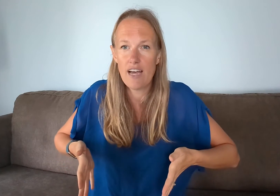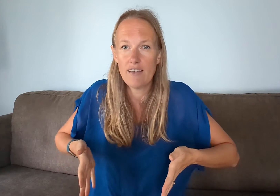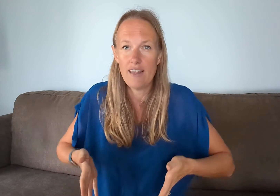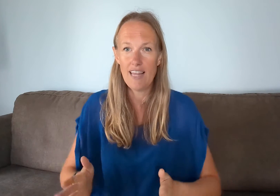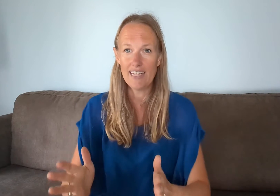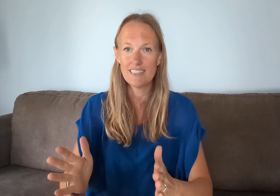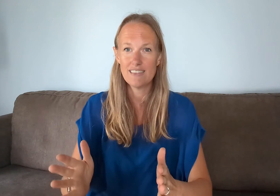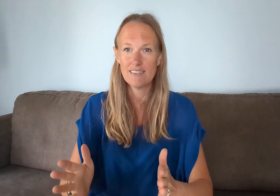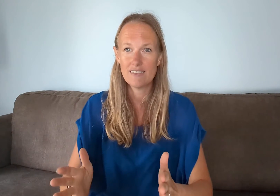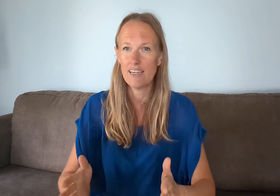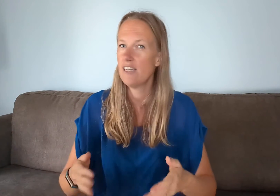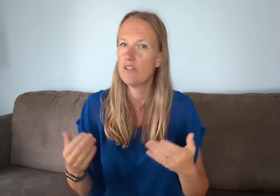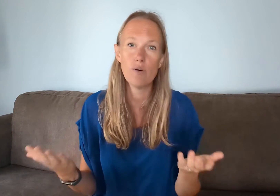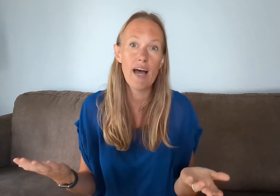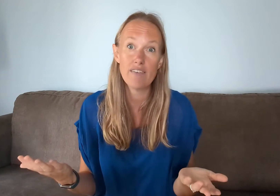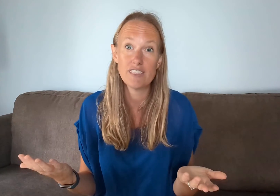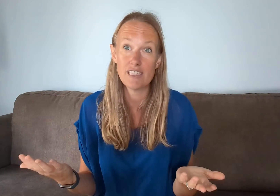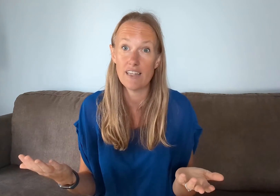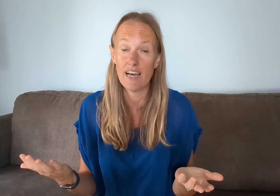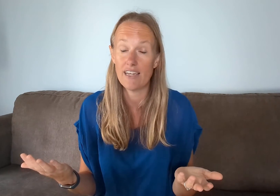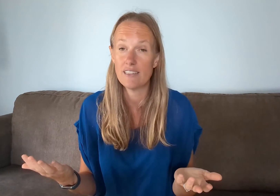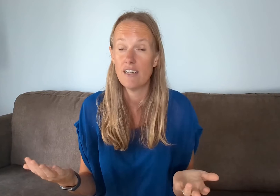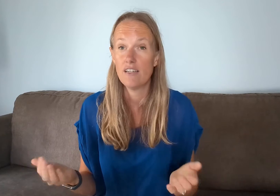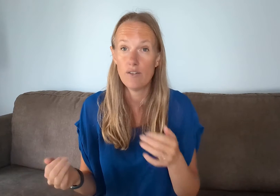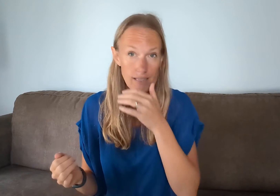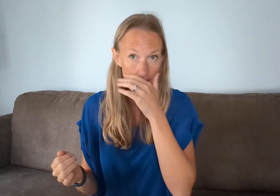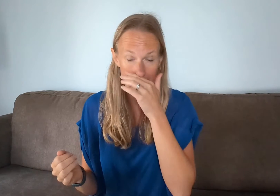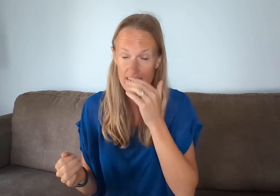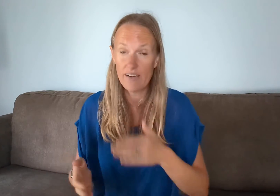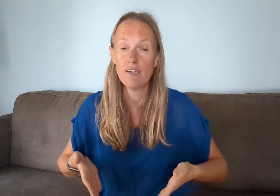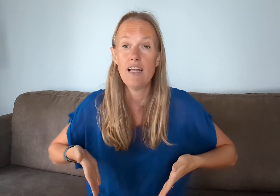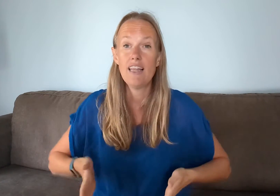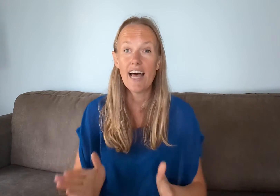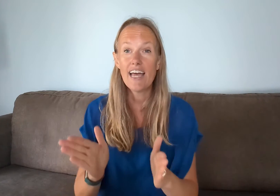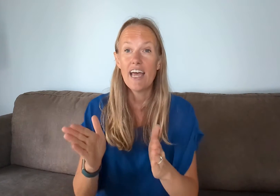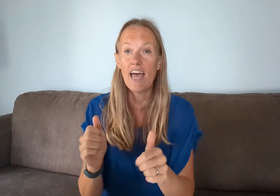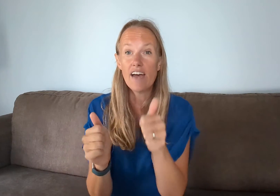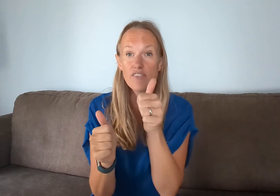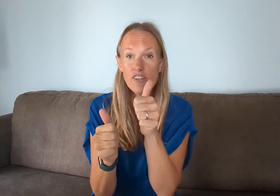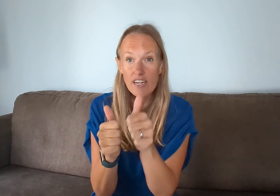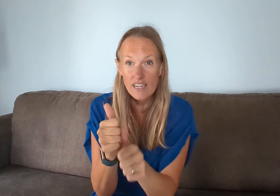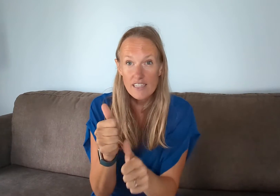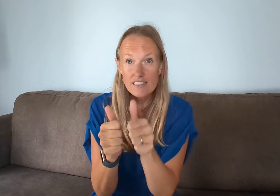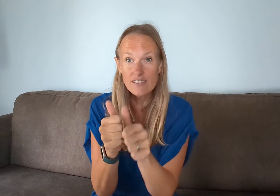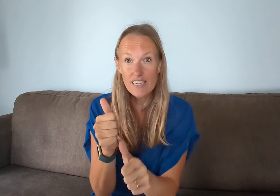that, let, okay? You don't have to sign that. You can leave let out. Let every, so